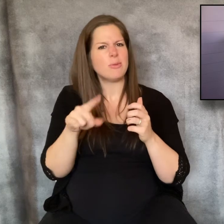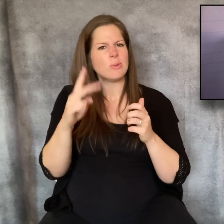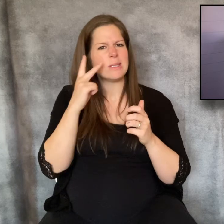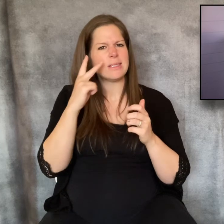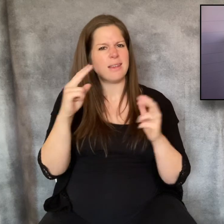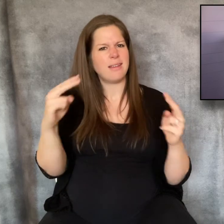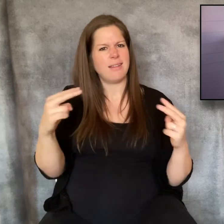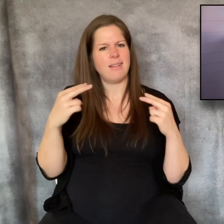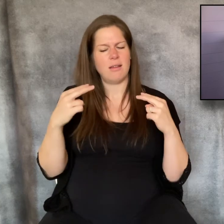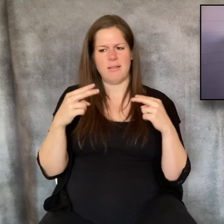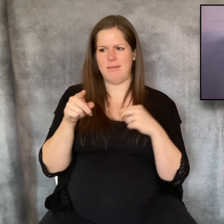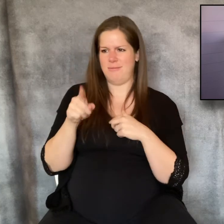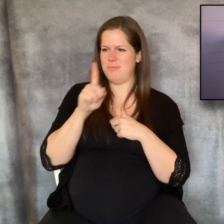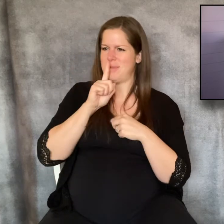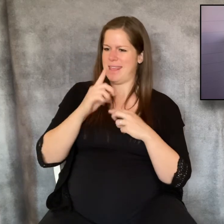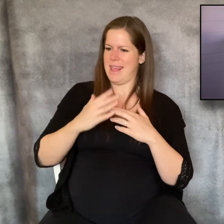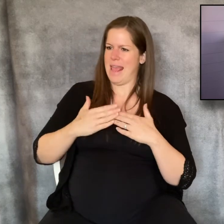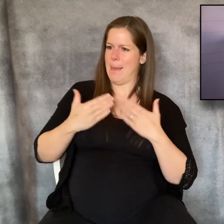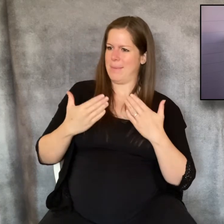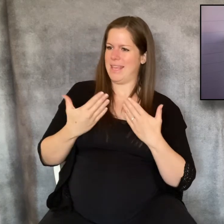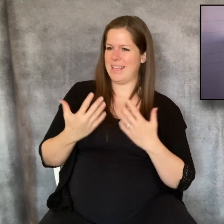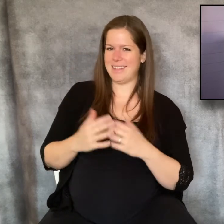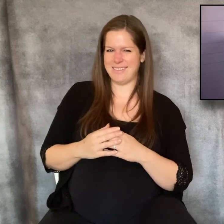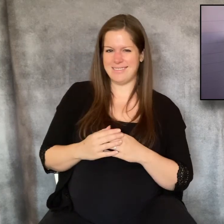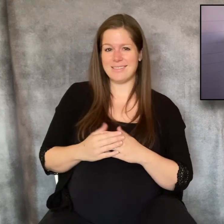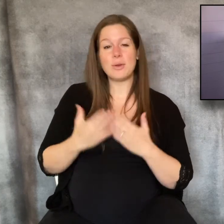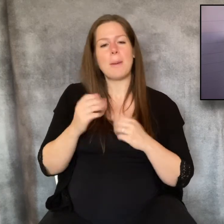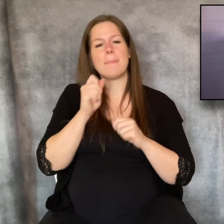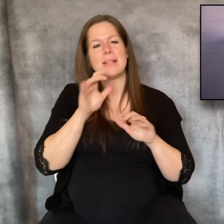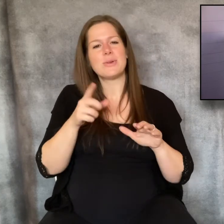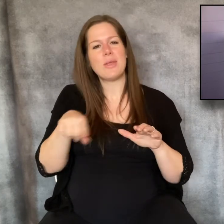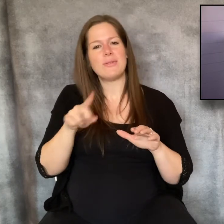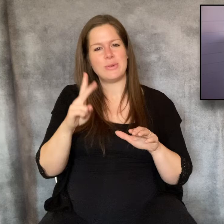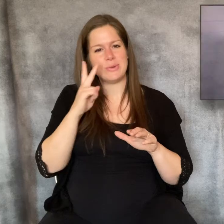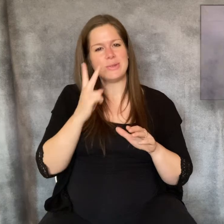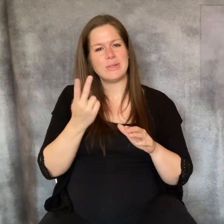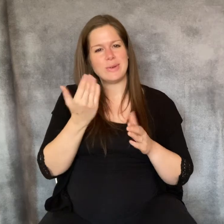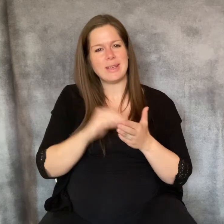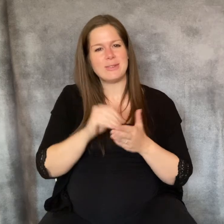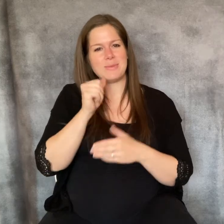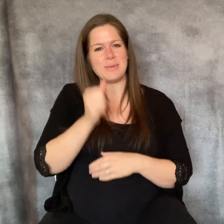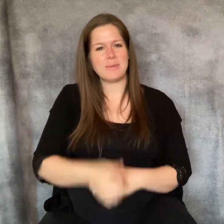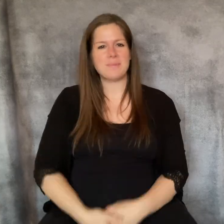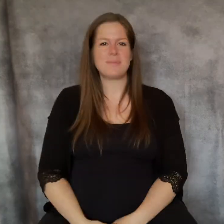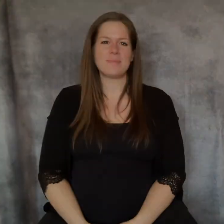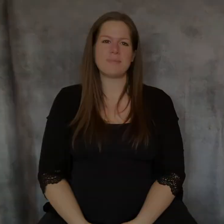in the field that the Lord has brought you into. So God bless you, and we'll see you guys tomorrow.